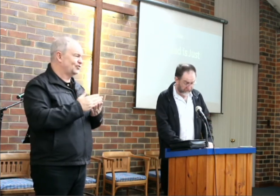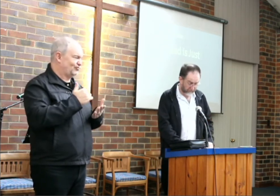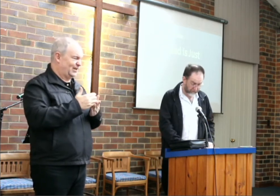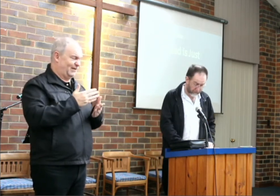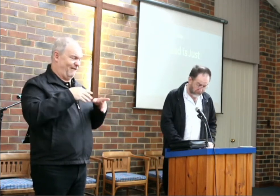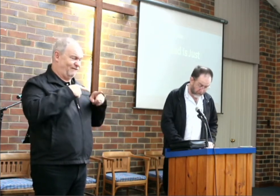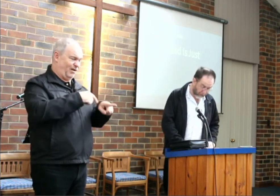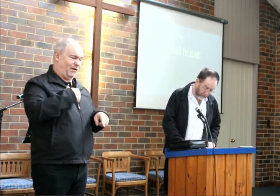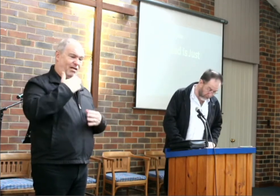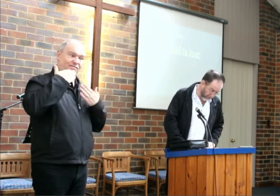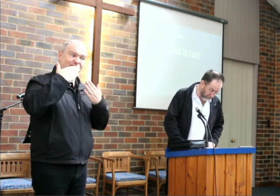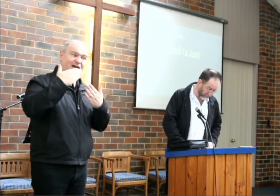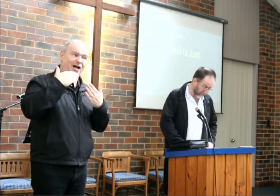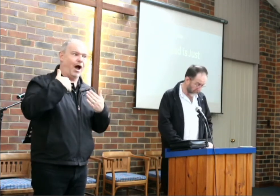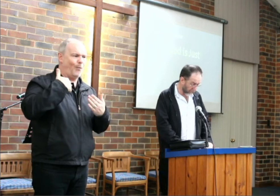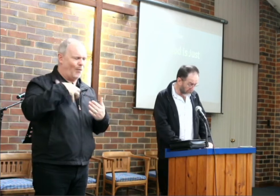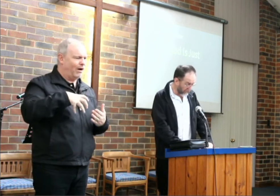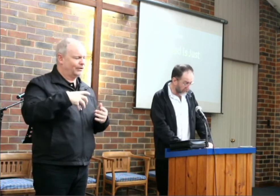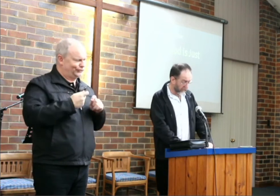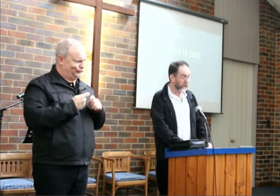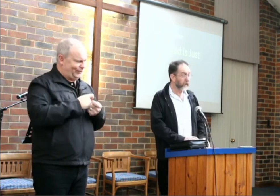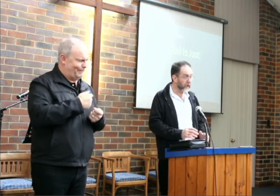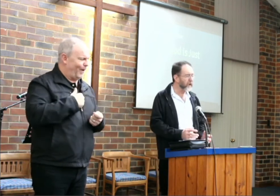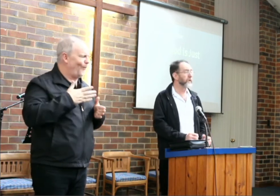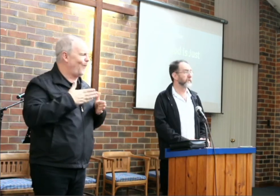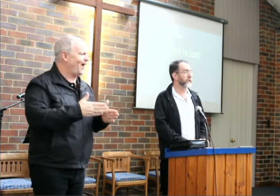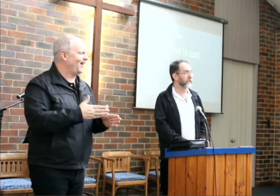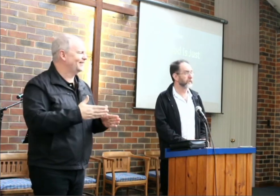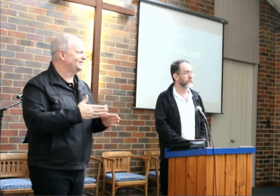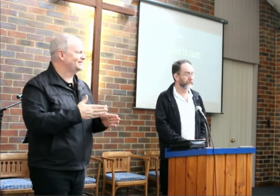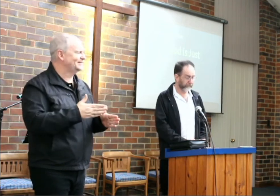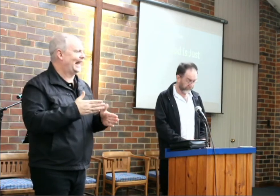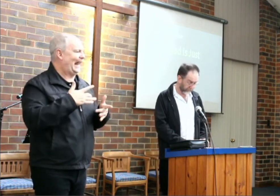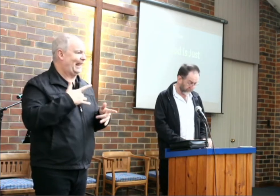gratitude, I would want to live the way that he wants me to.